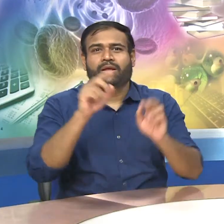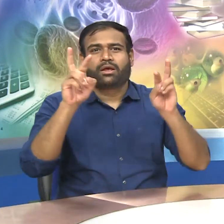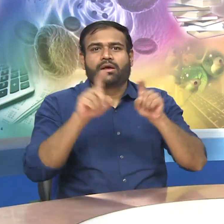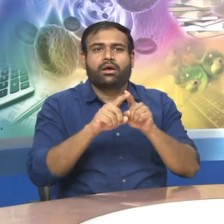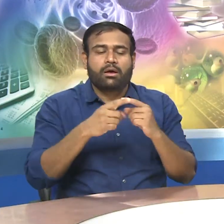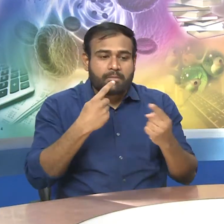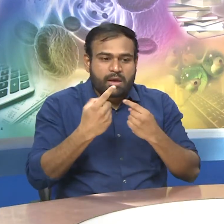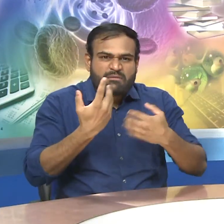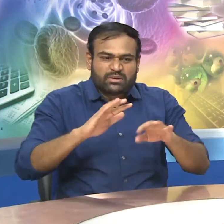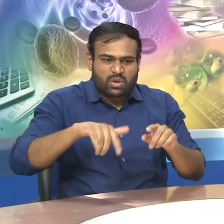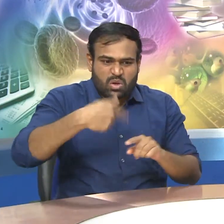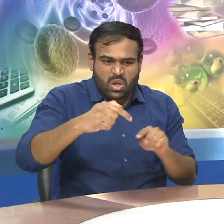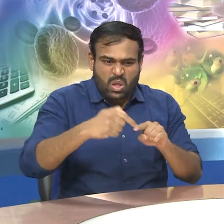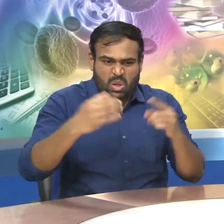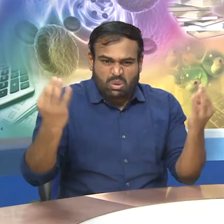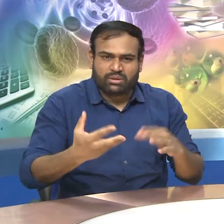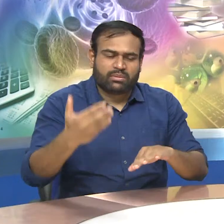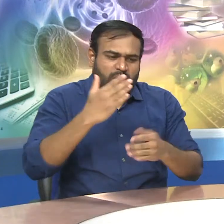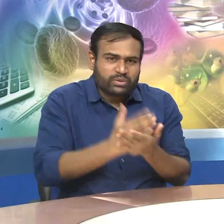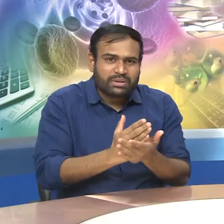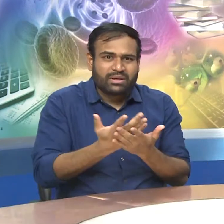It is never dissolved.